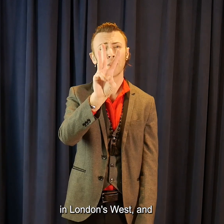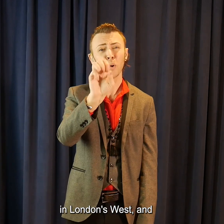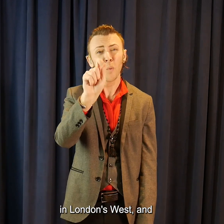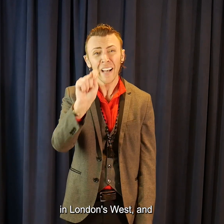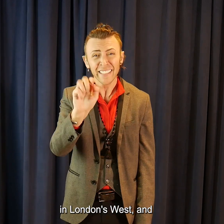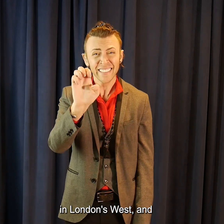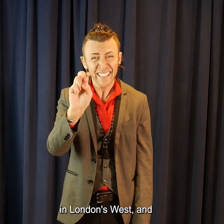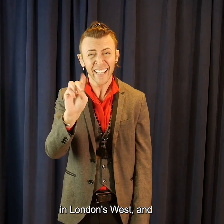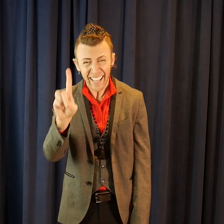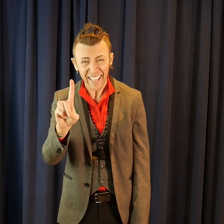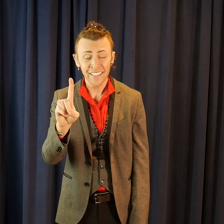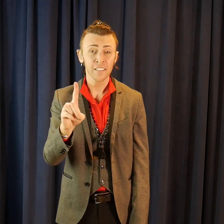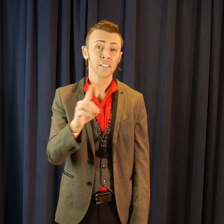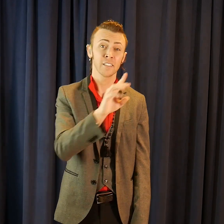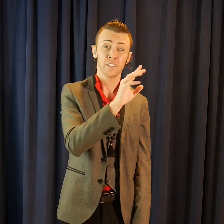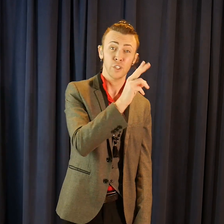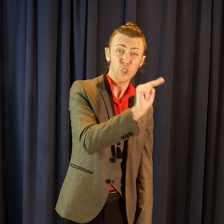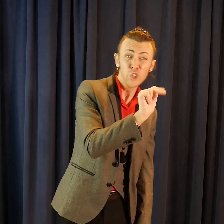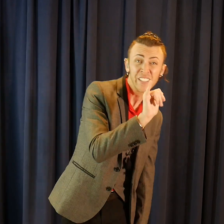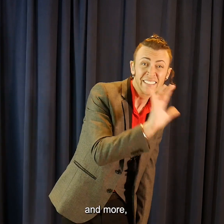End, and more.